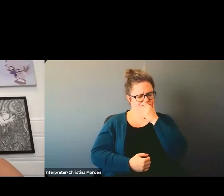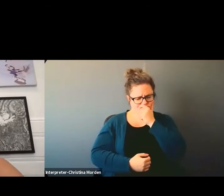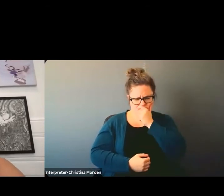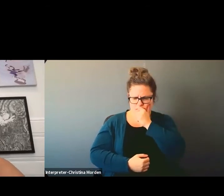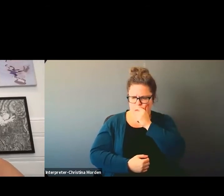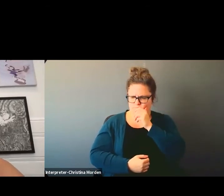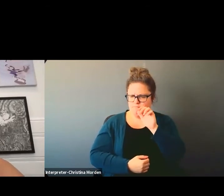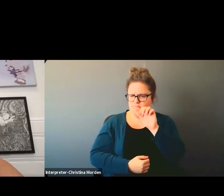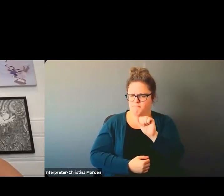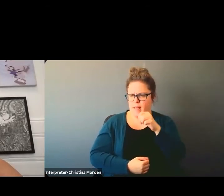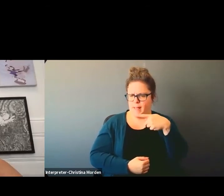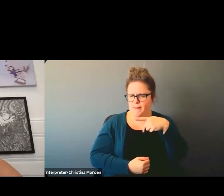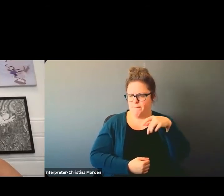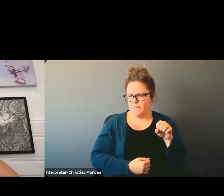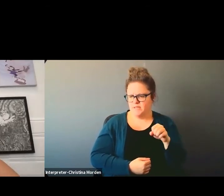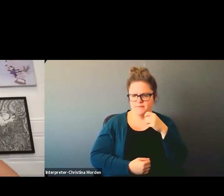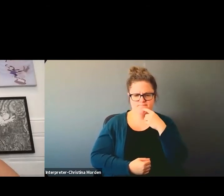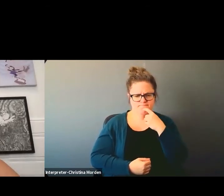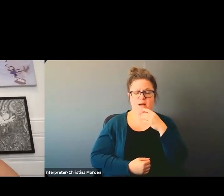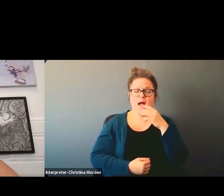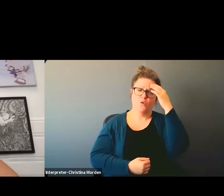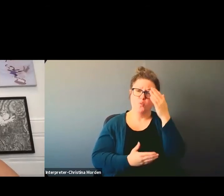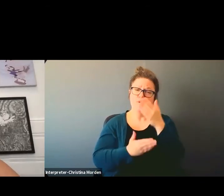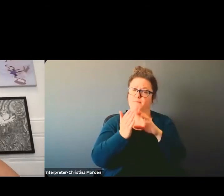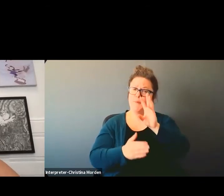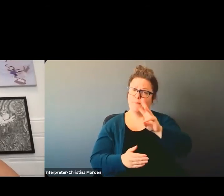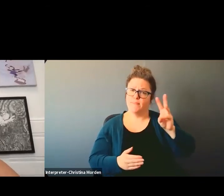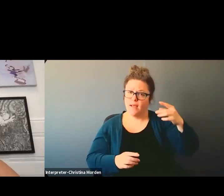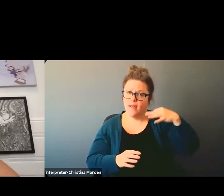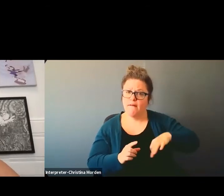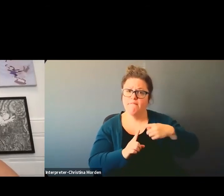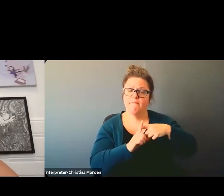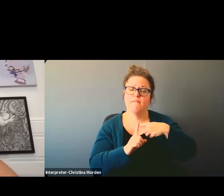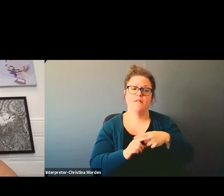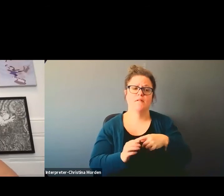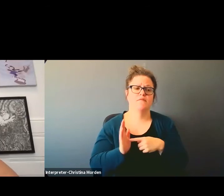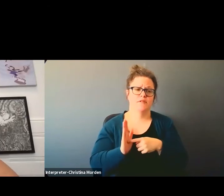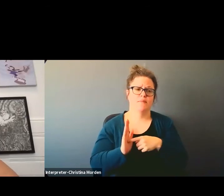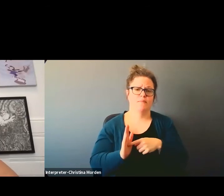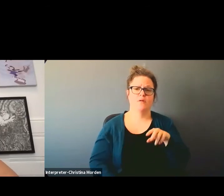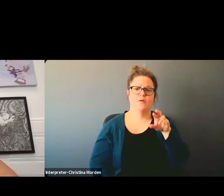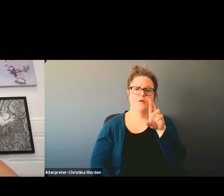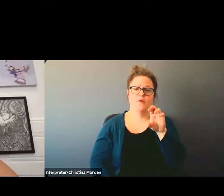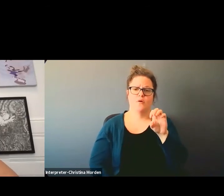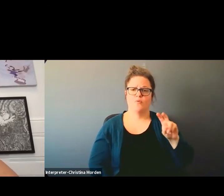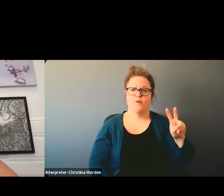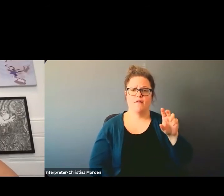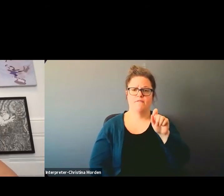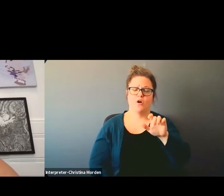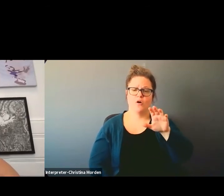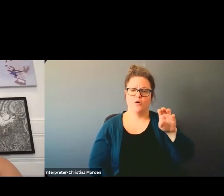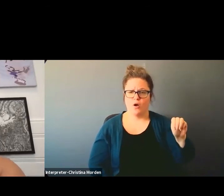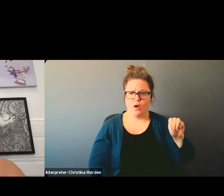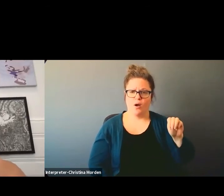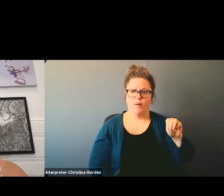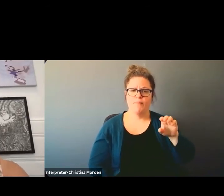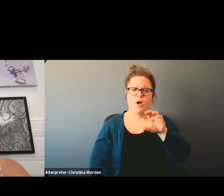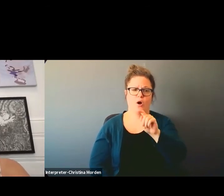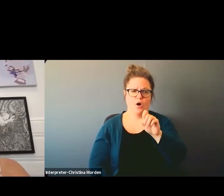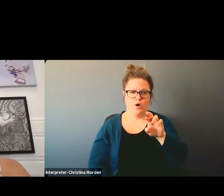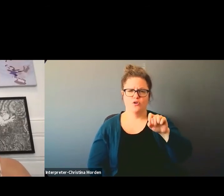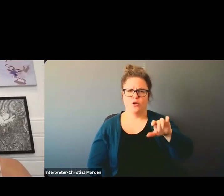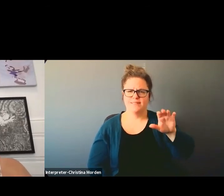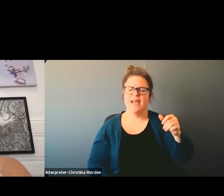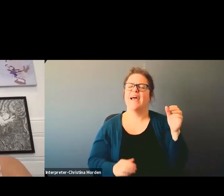too many apps. I know about some websites. So there's rev.com and otter.ca, I think. I put it in the